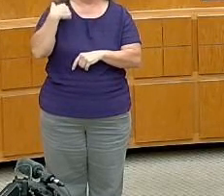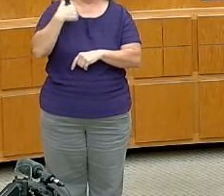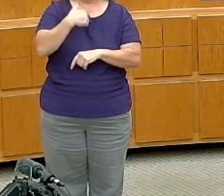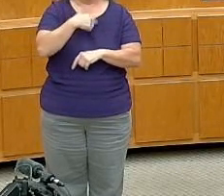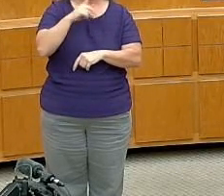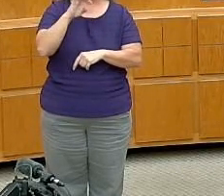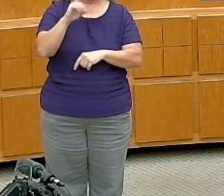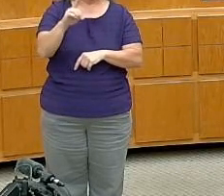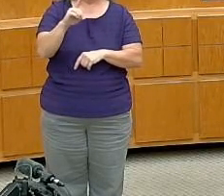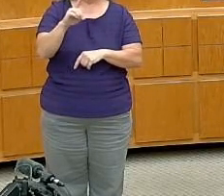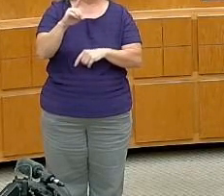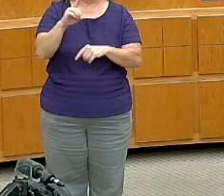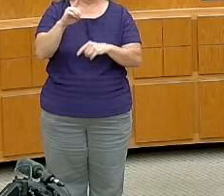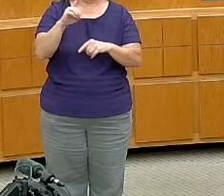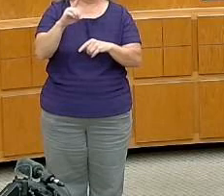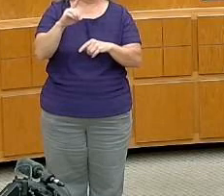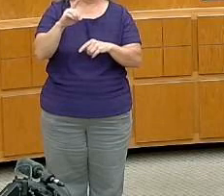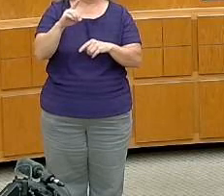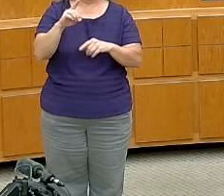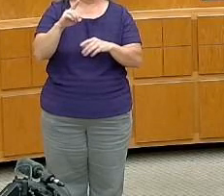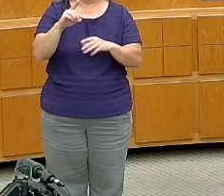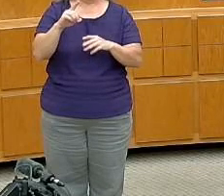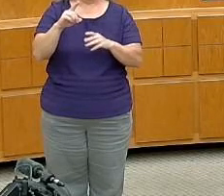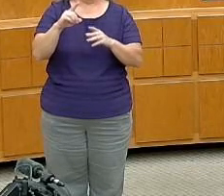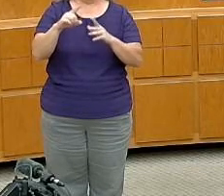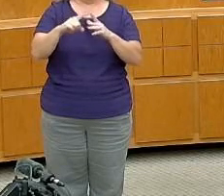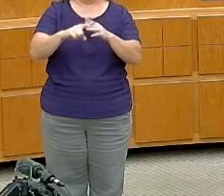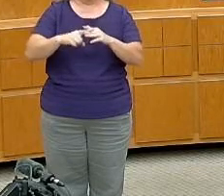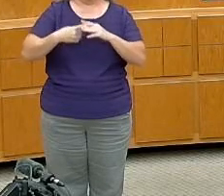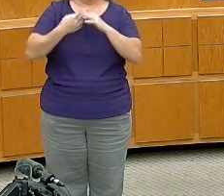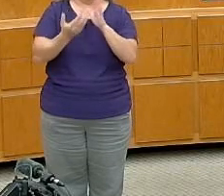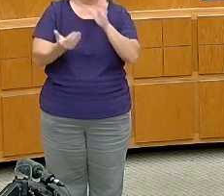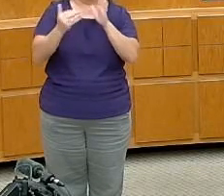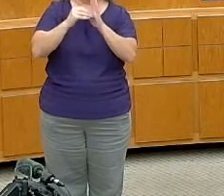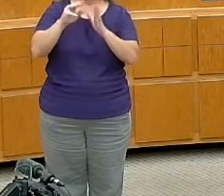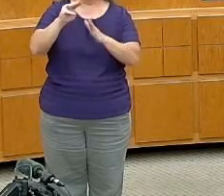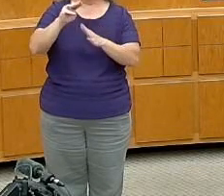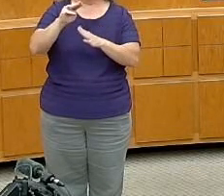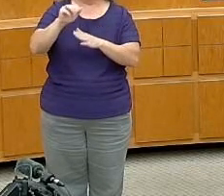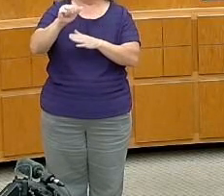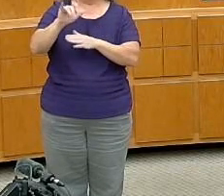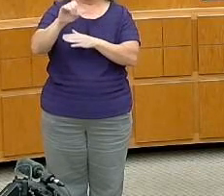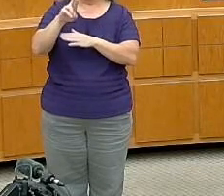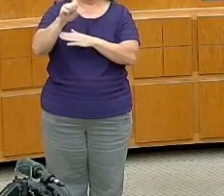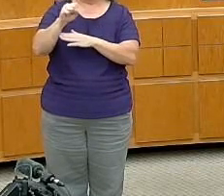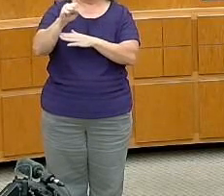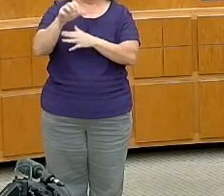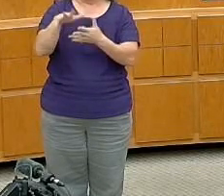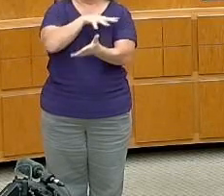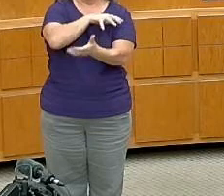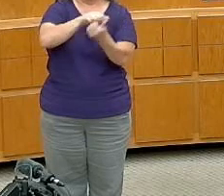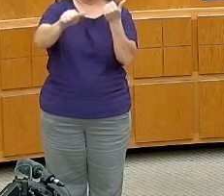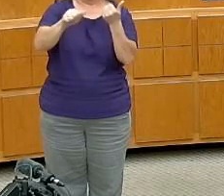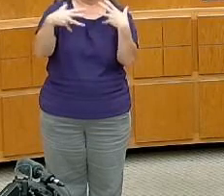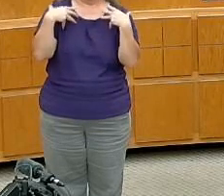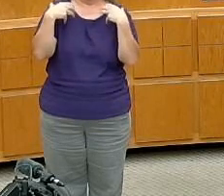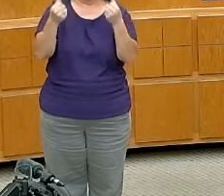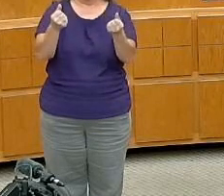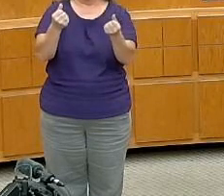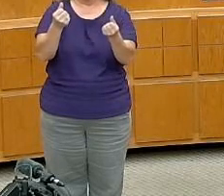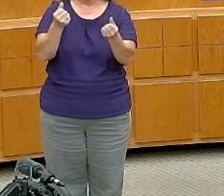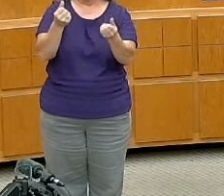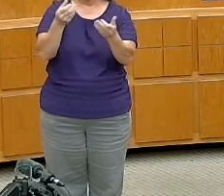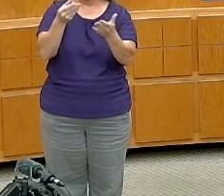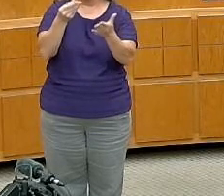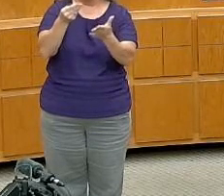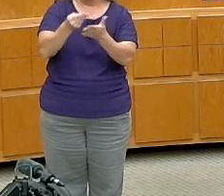reinstitute the Mayor's Disaster Recovery Fund, and this is really kind of a rebirth of the Mayor's Hurricane